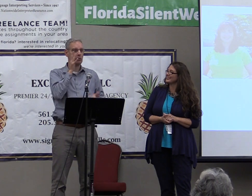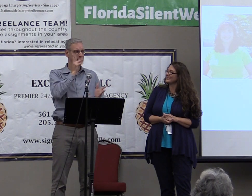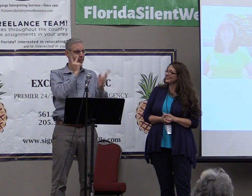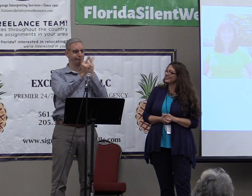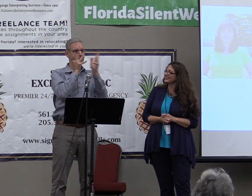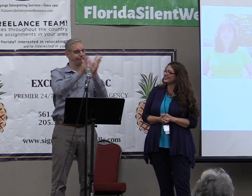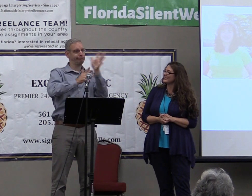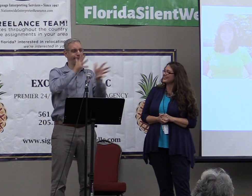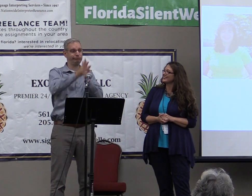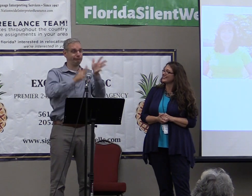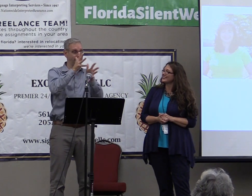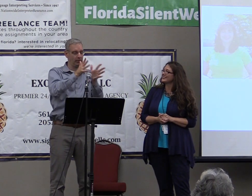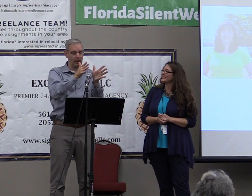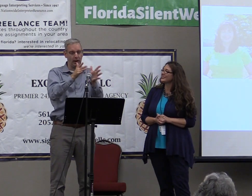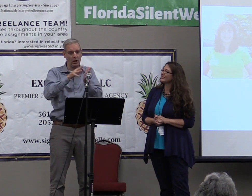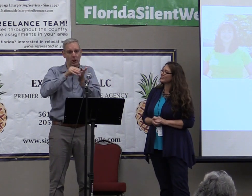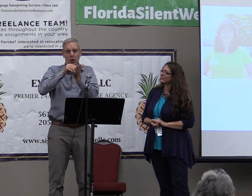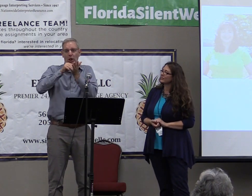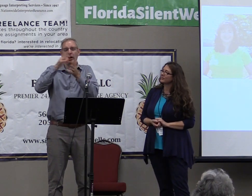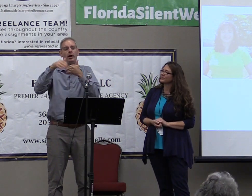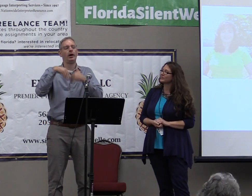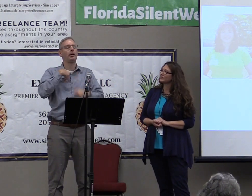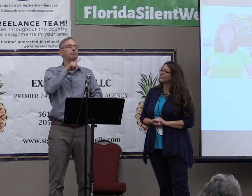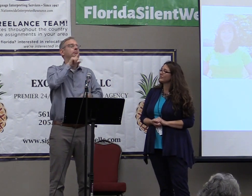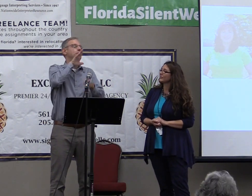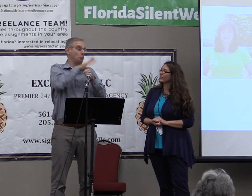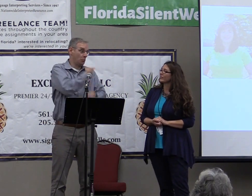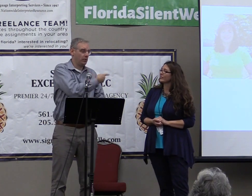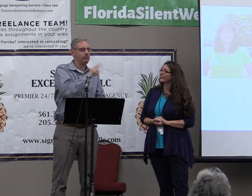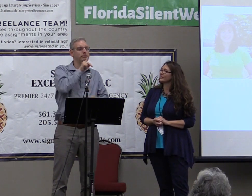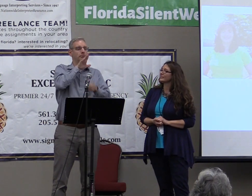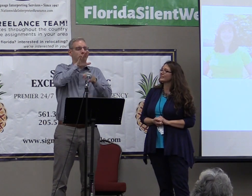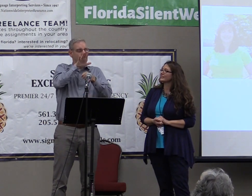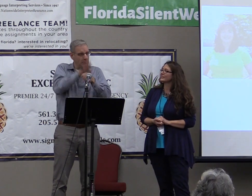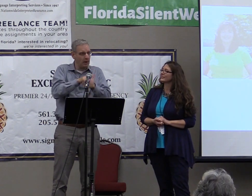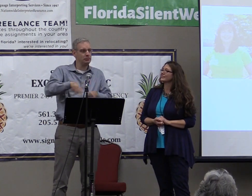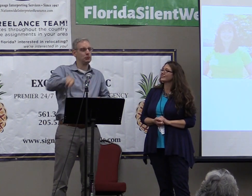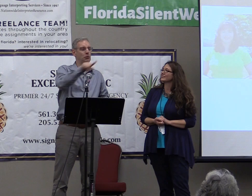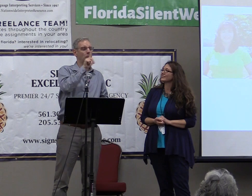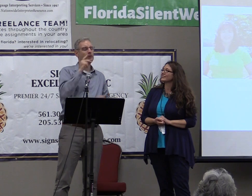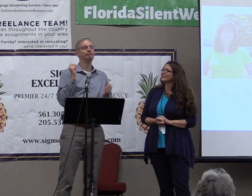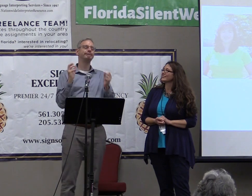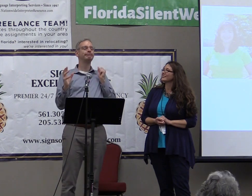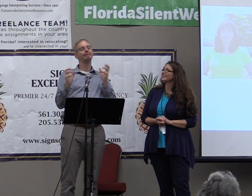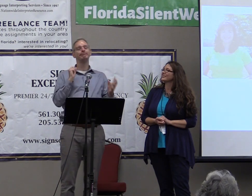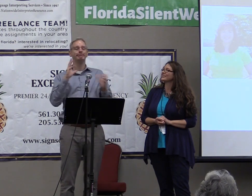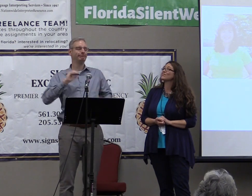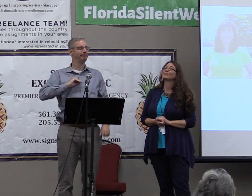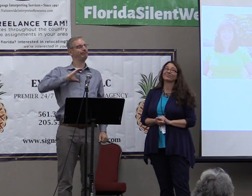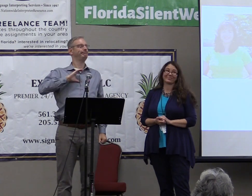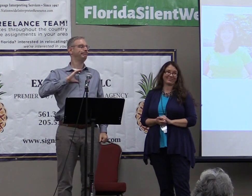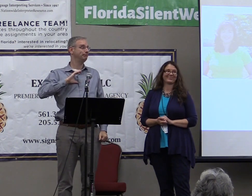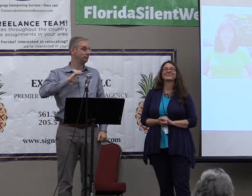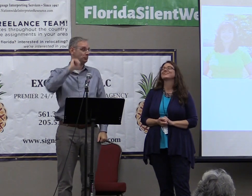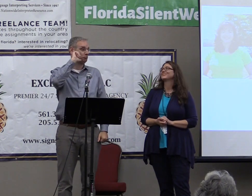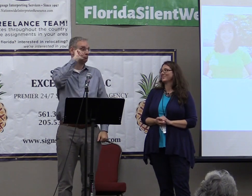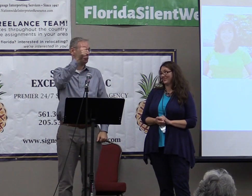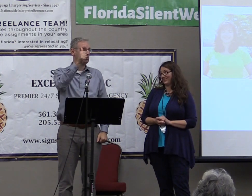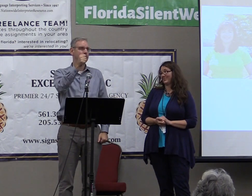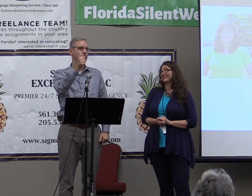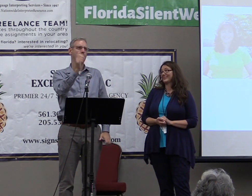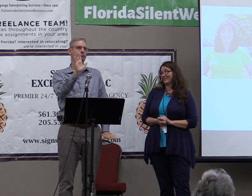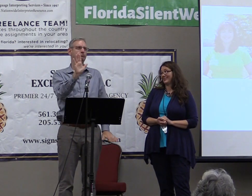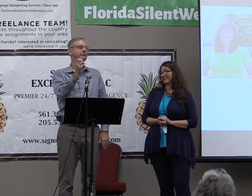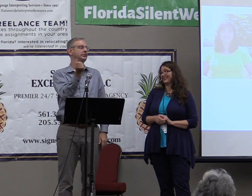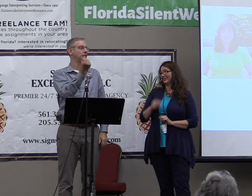We'll see you all. We'll be gesturing and we'll be learning things, and I promise that at the